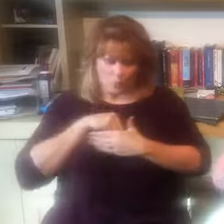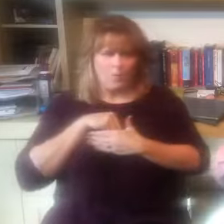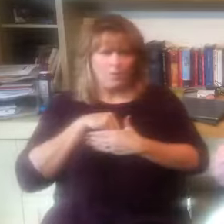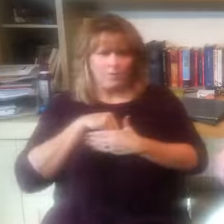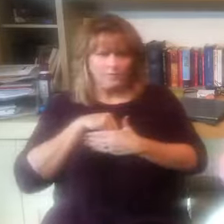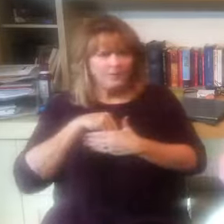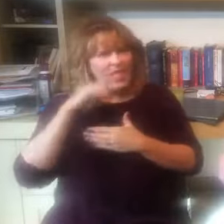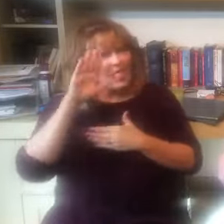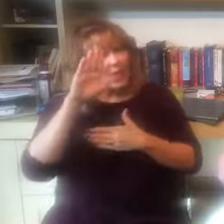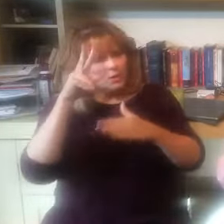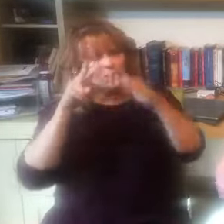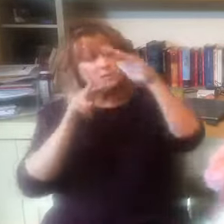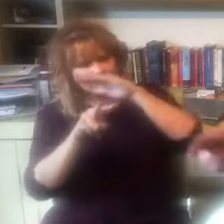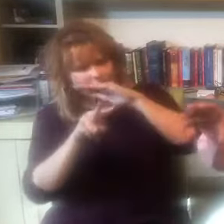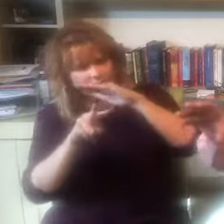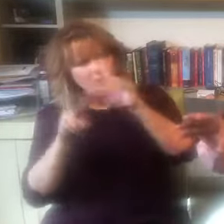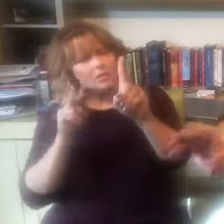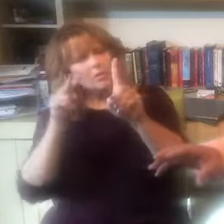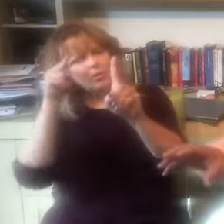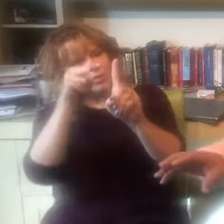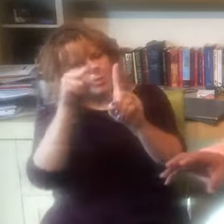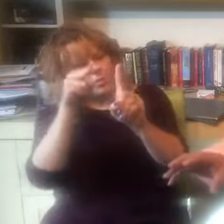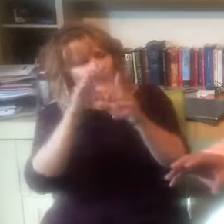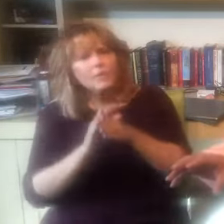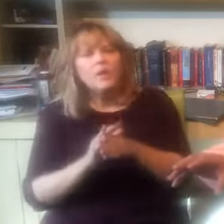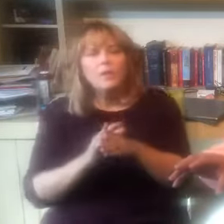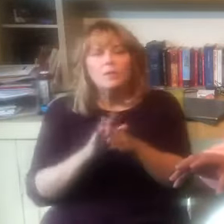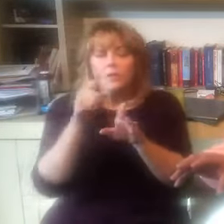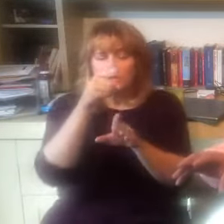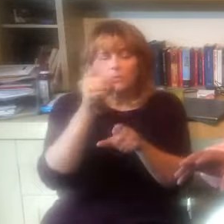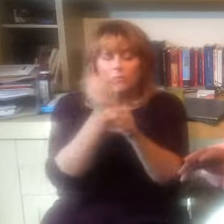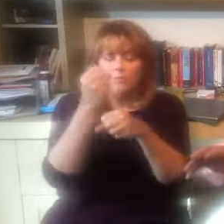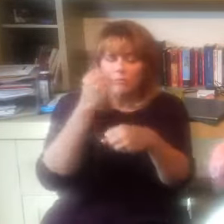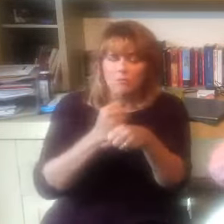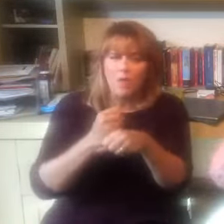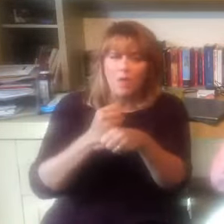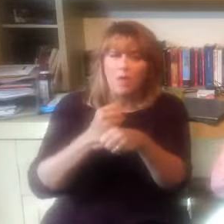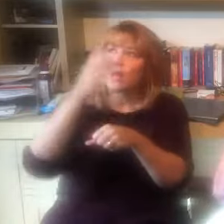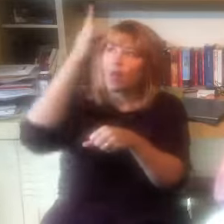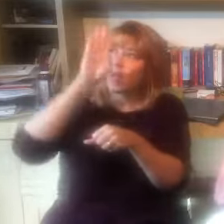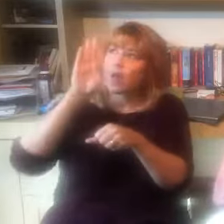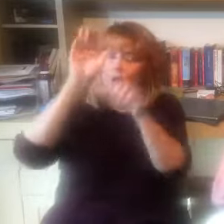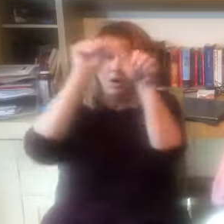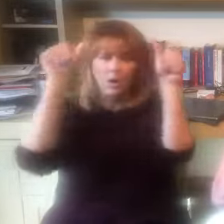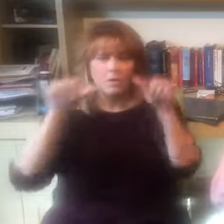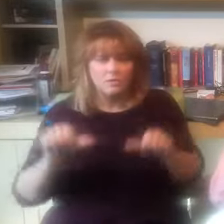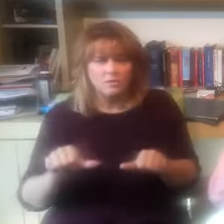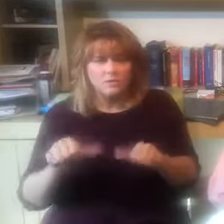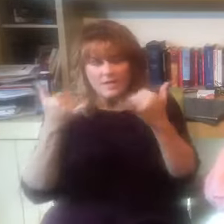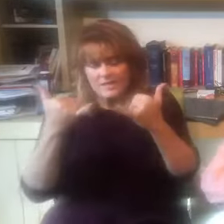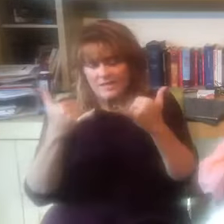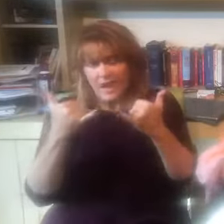That is your destiny. You're already made in the image of God. Now it's your destiny